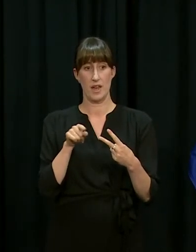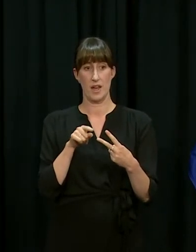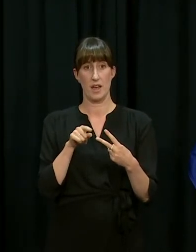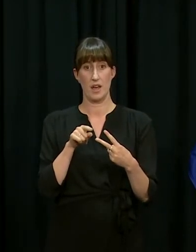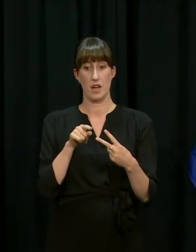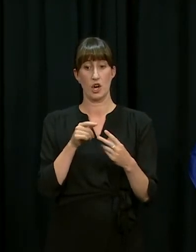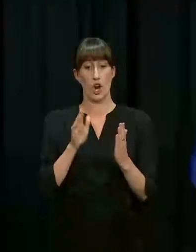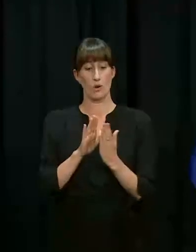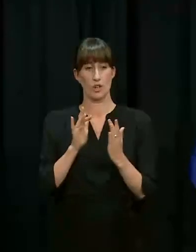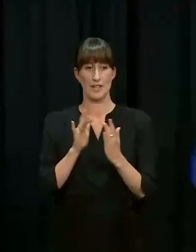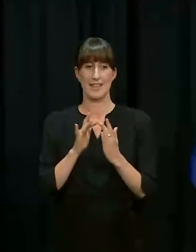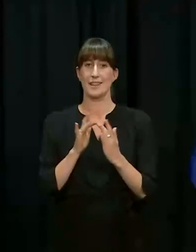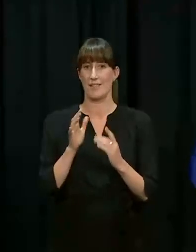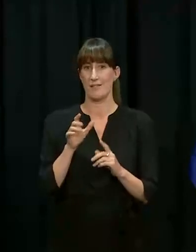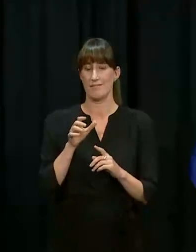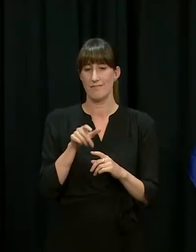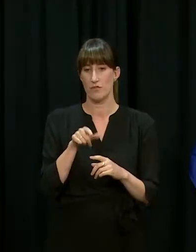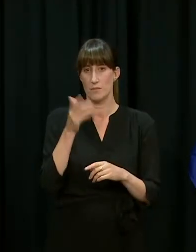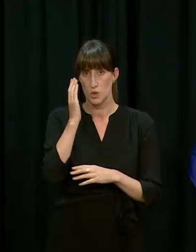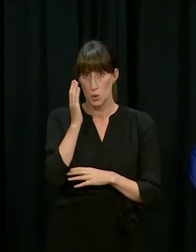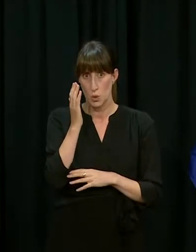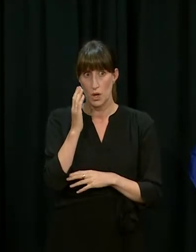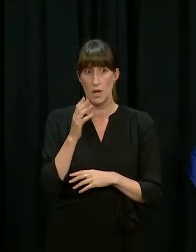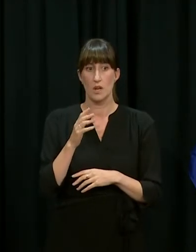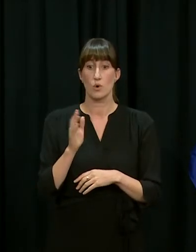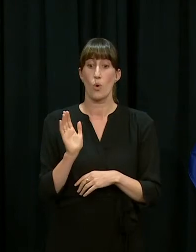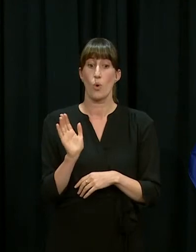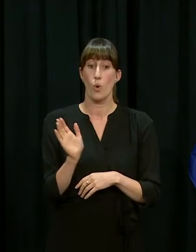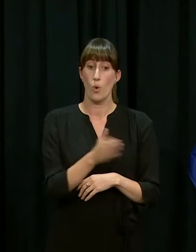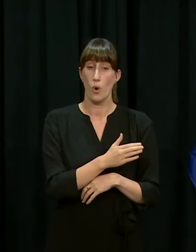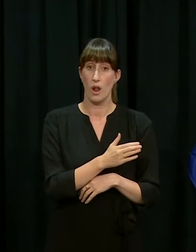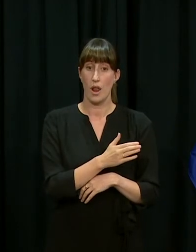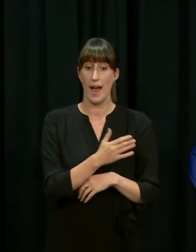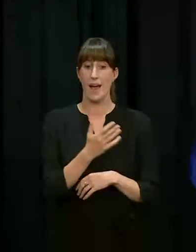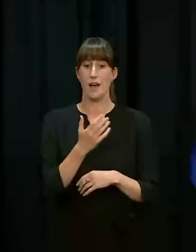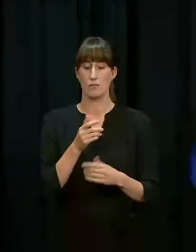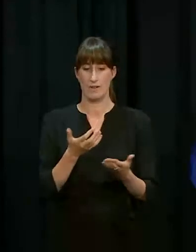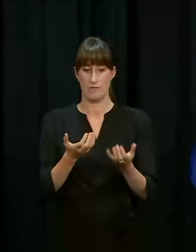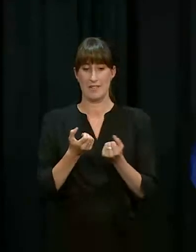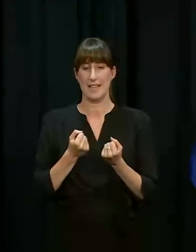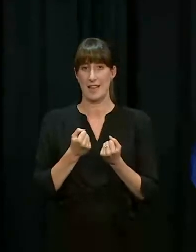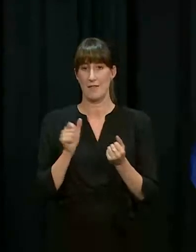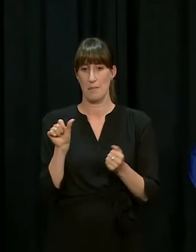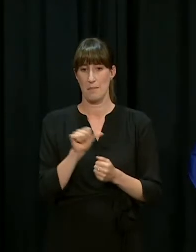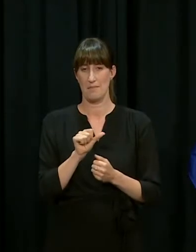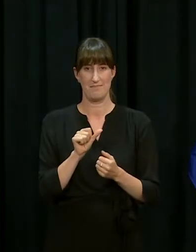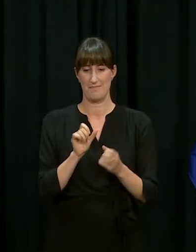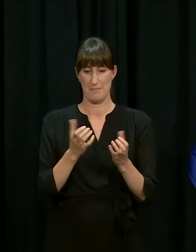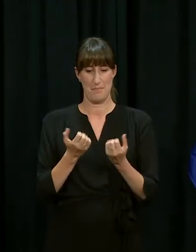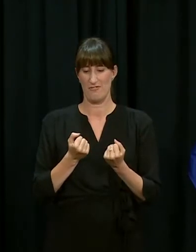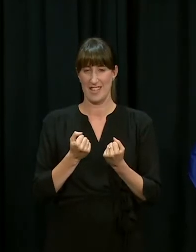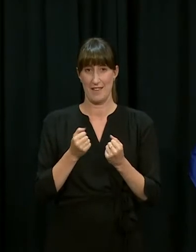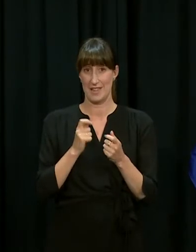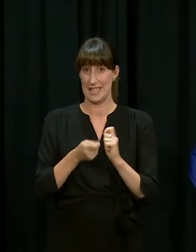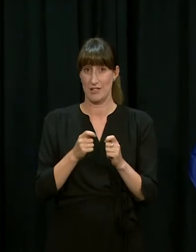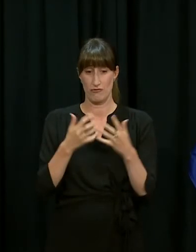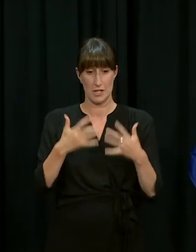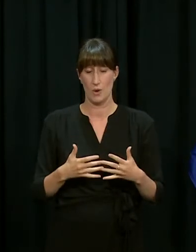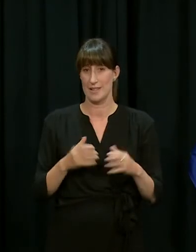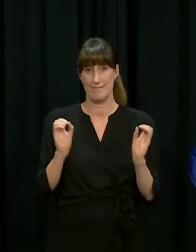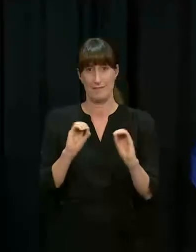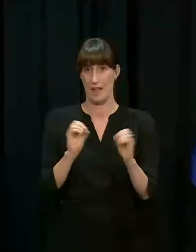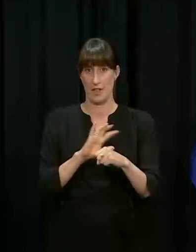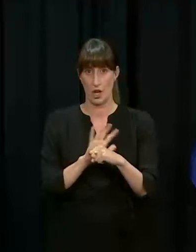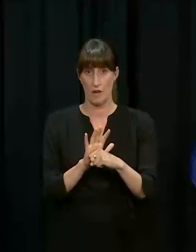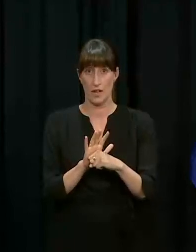close contacts, bar the one we announced today, have returned negative results, which is very encouraging. And in terms of the other students in the class,